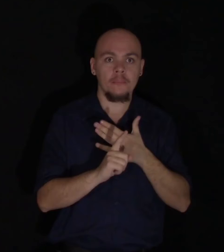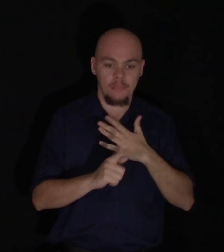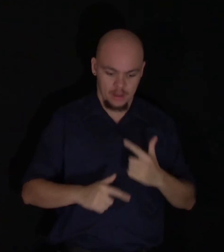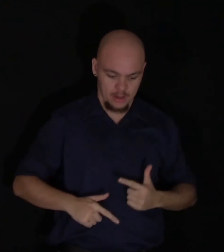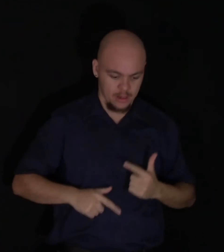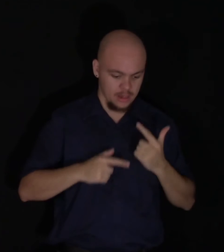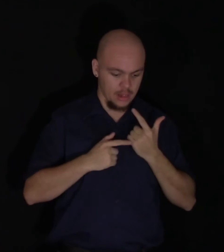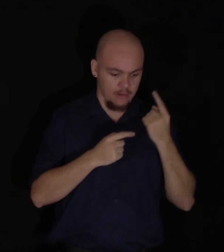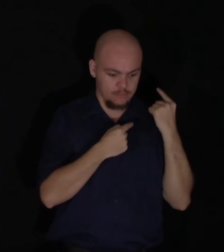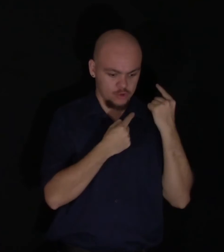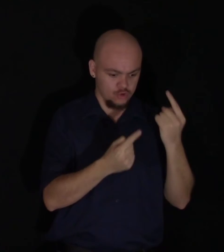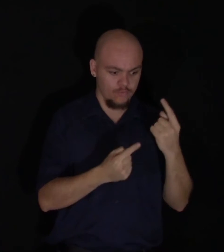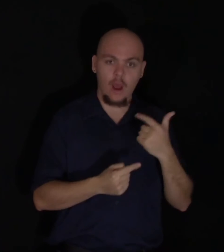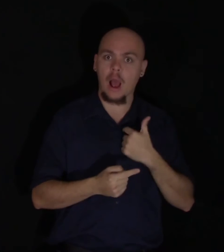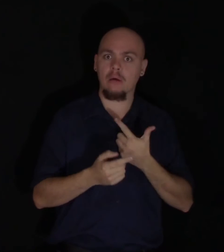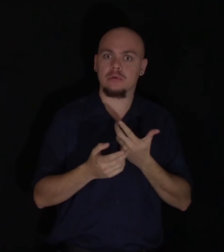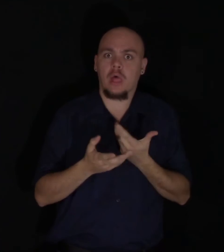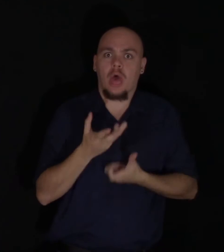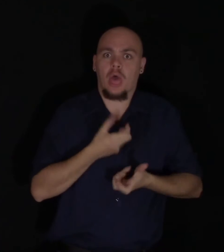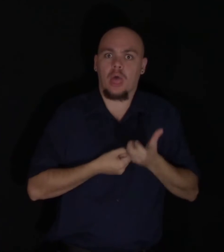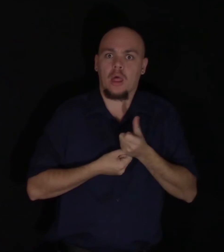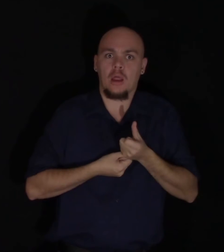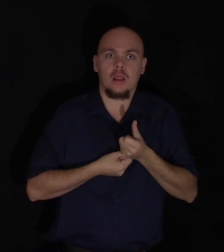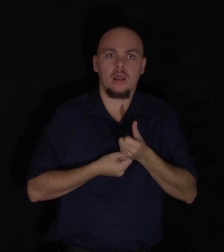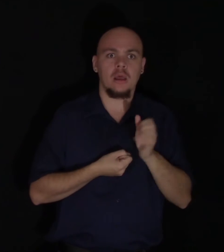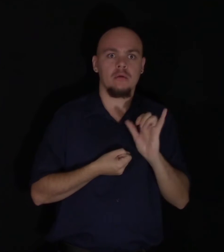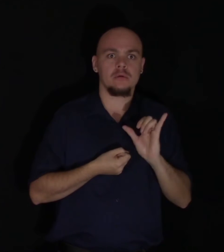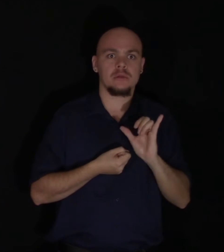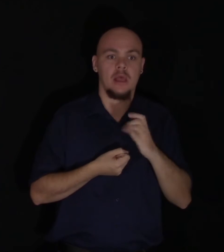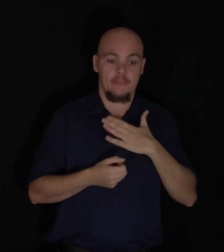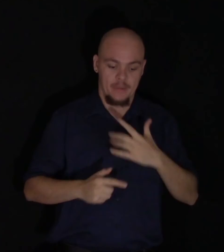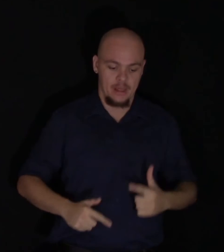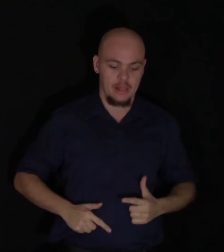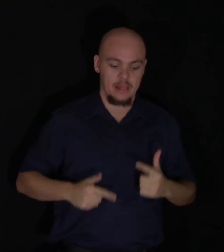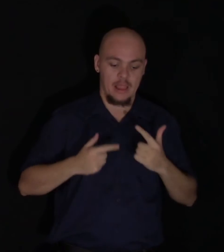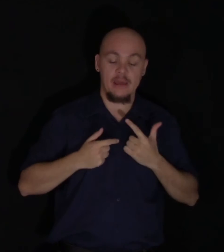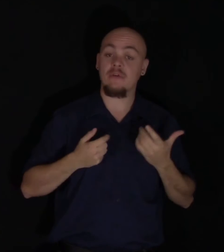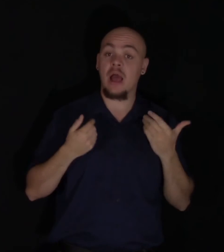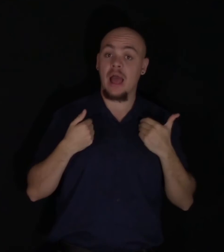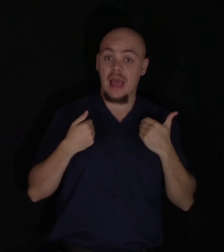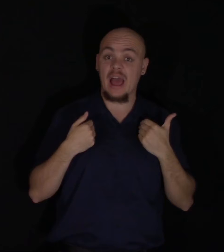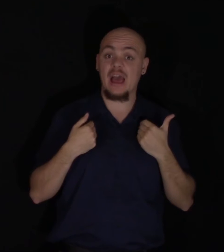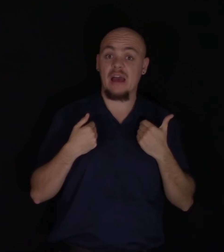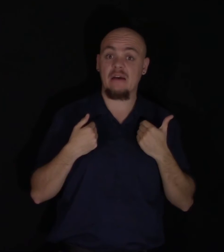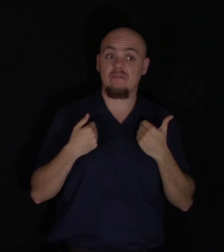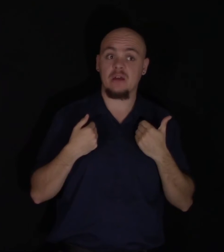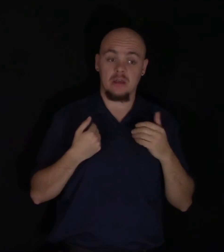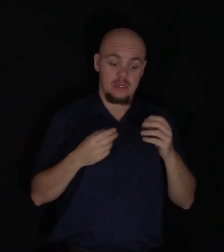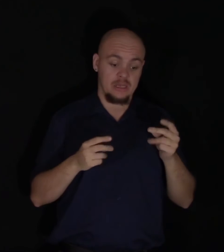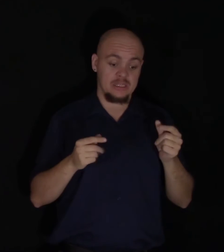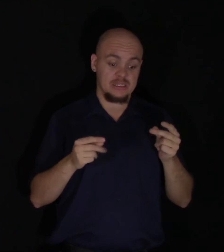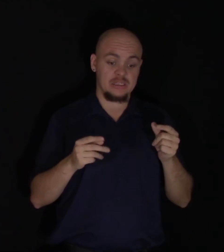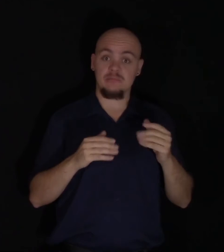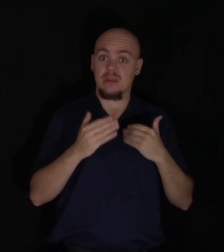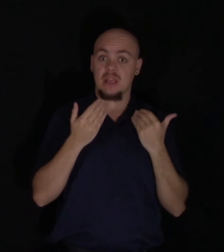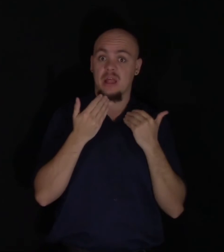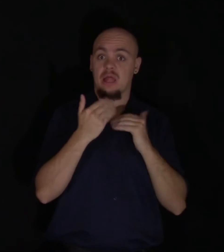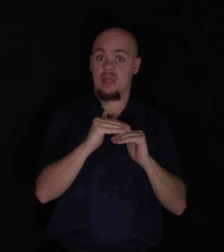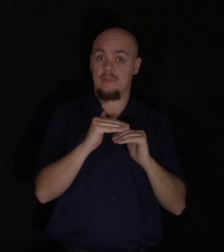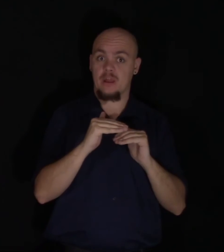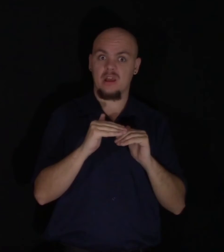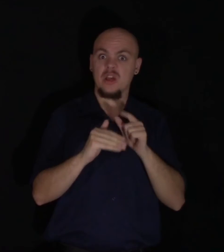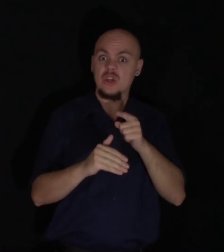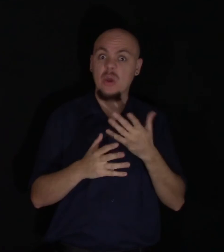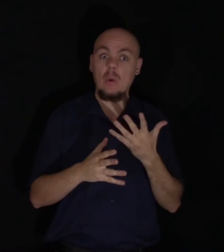far. It's as if I had a speed limit on my life. Who wants to go 45 miles an hour? And once